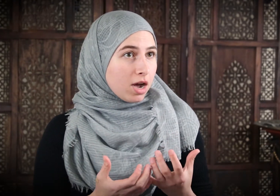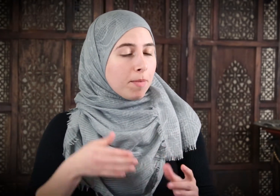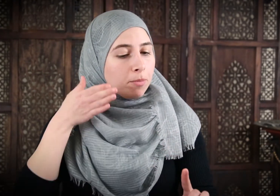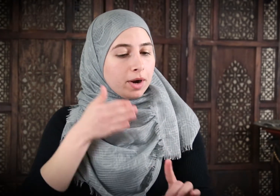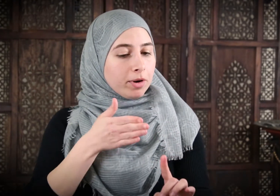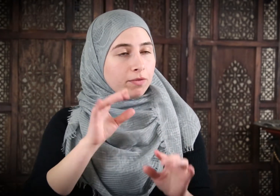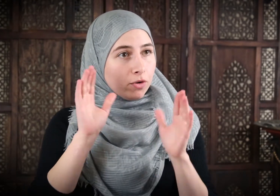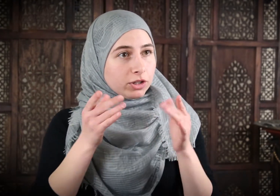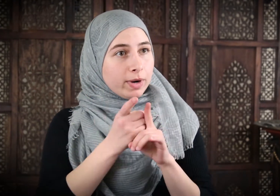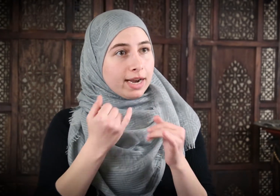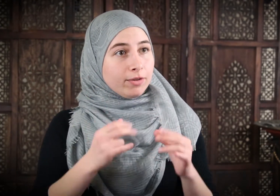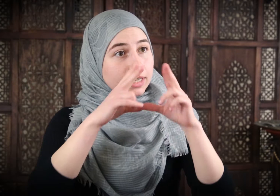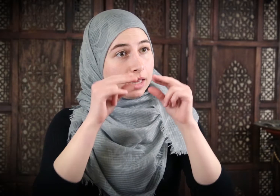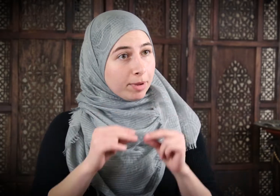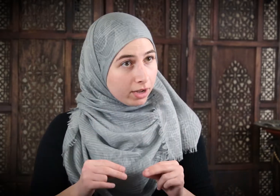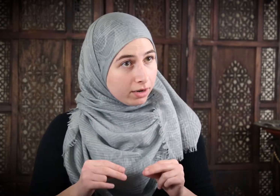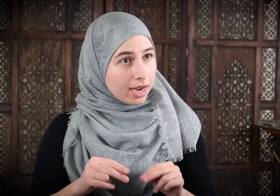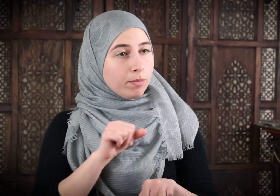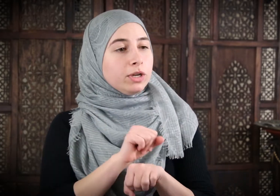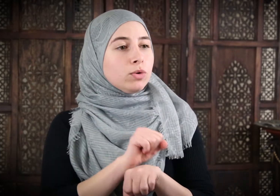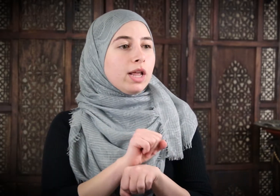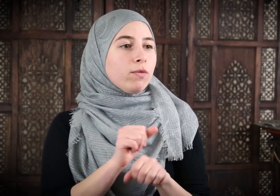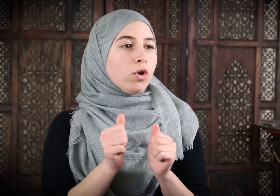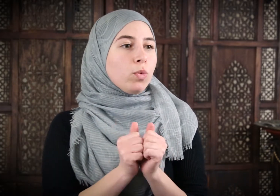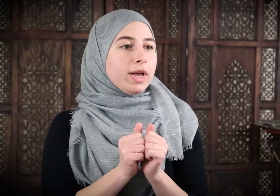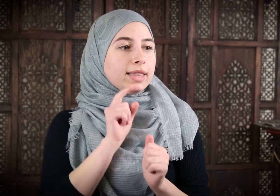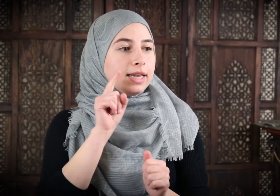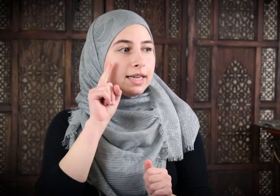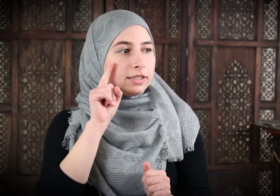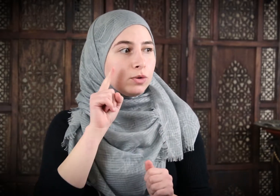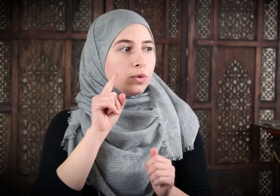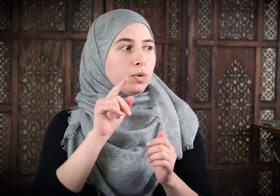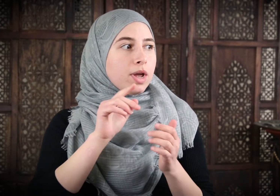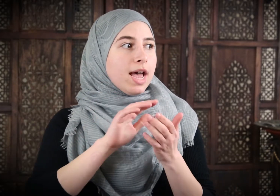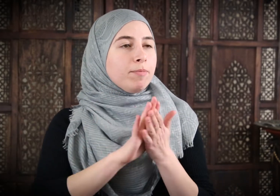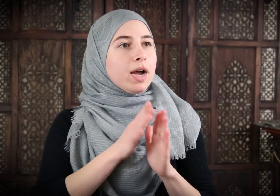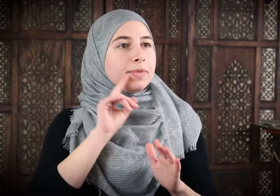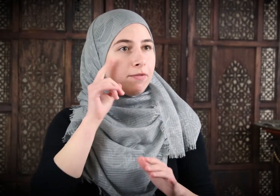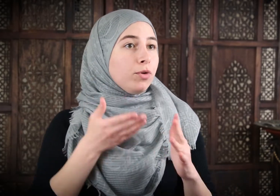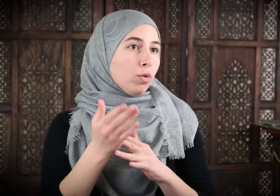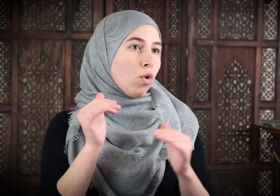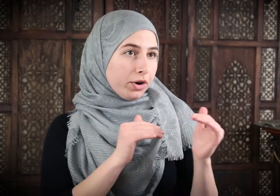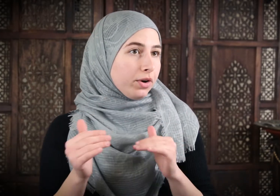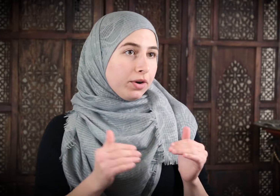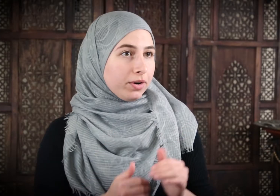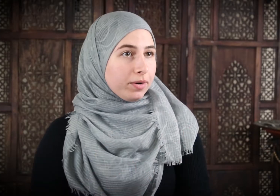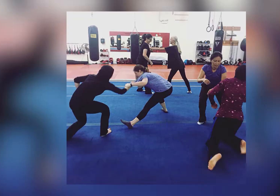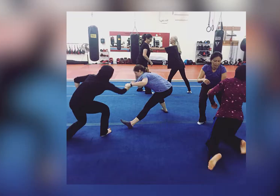Our primary focus right now is on Lebanon, and we do a lot of work with kids who have become deaf through the war. Around